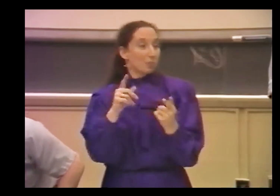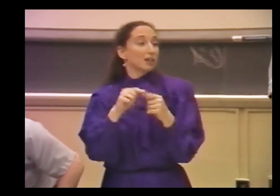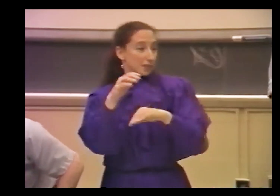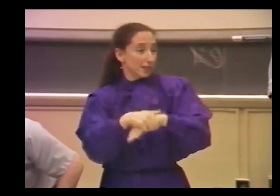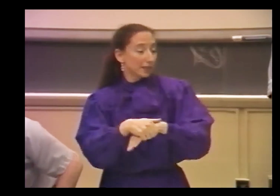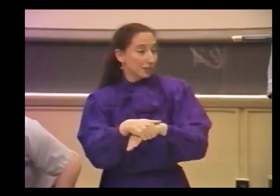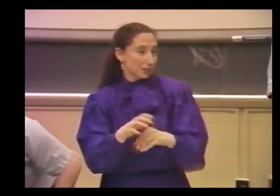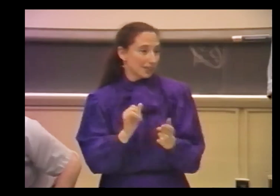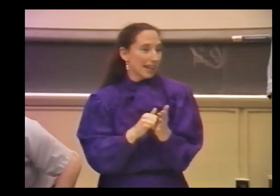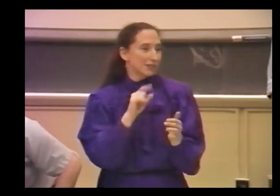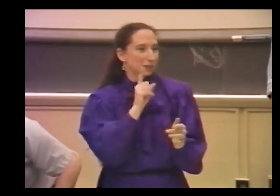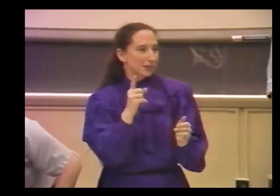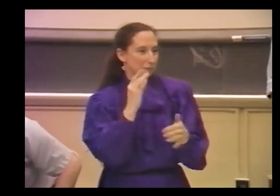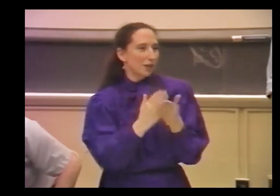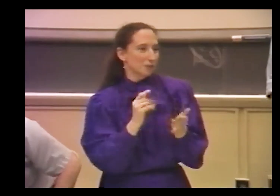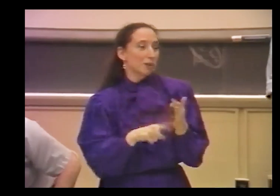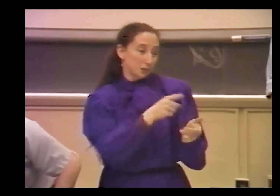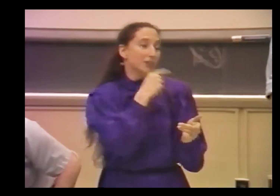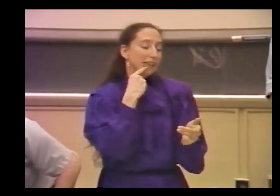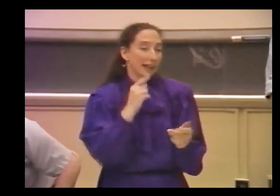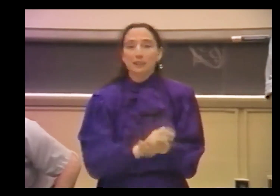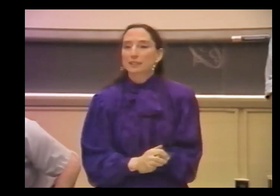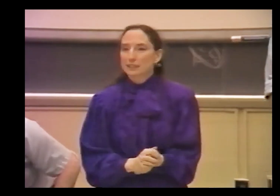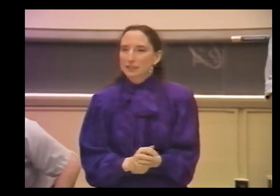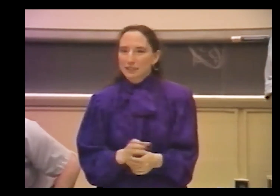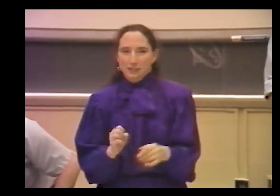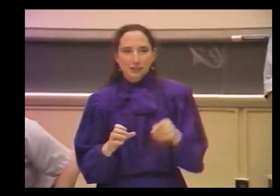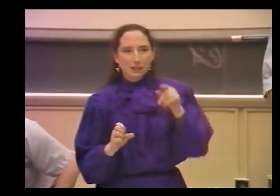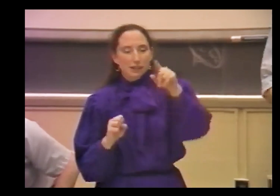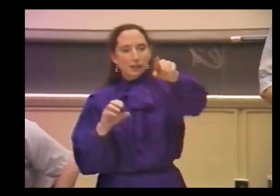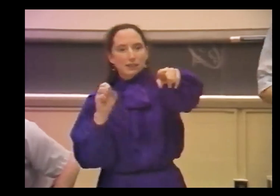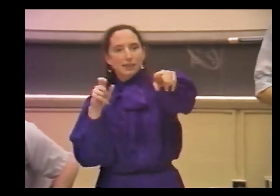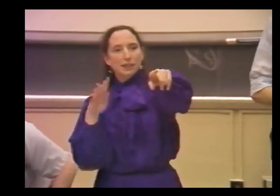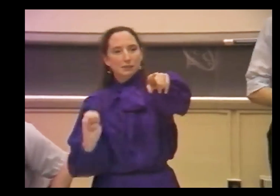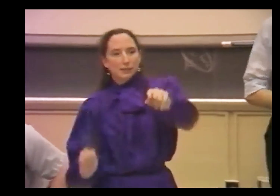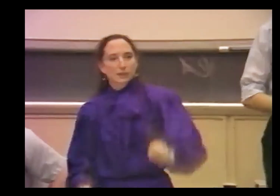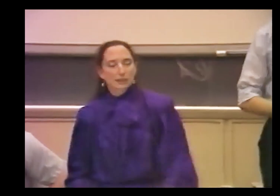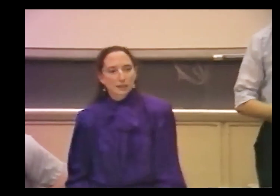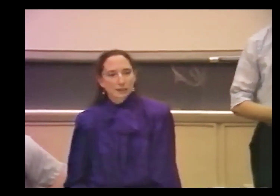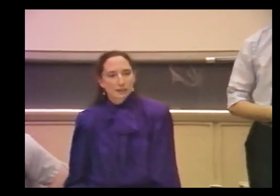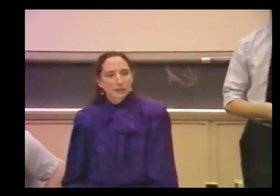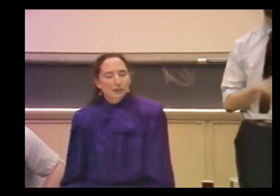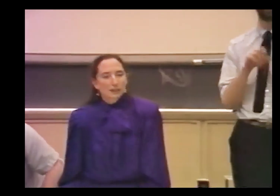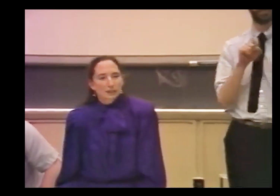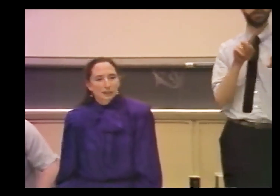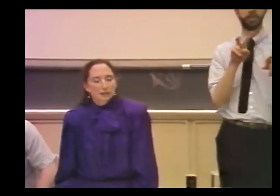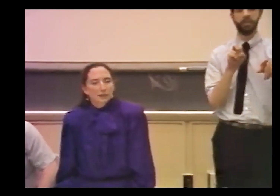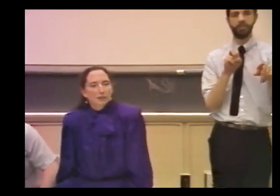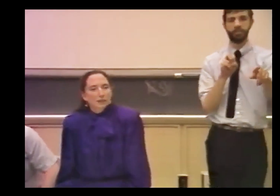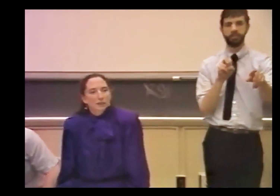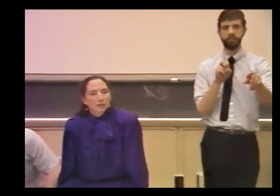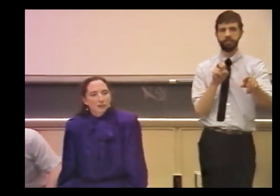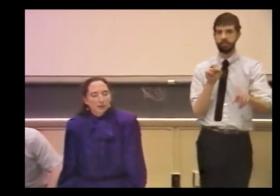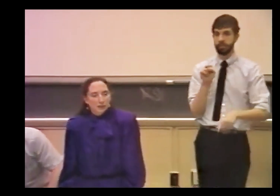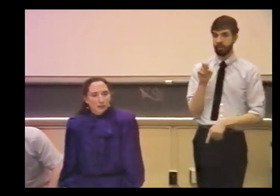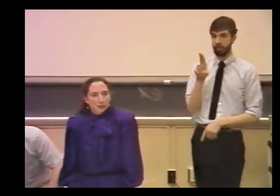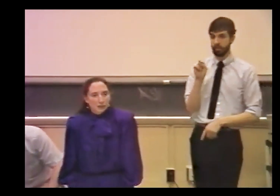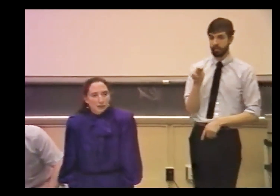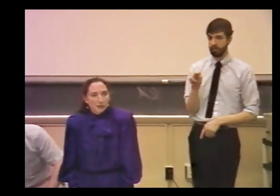much to the English, and that's really part of what you were saying. Steve? Susan, did I understand you to say that